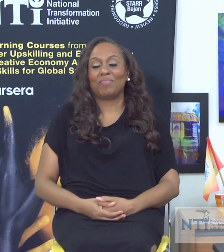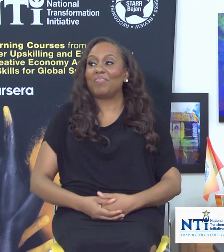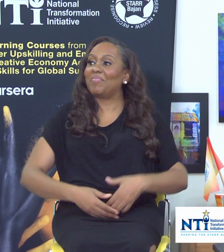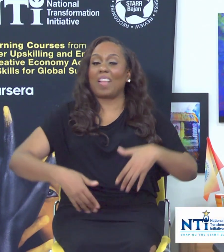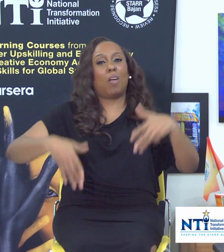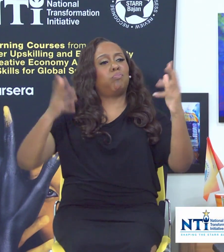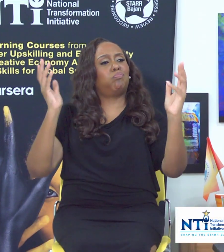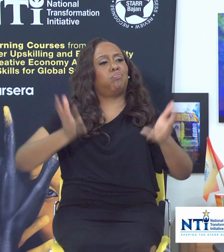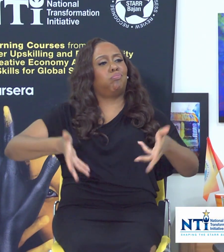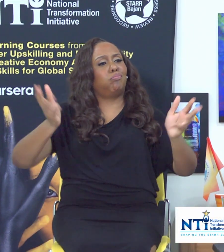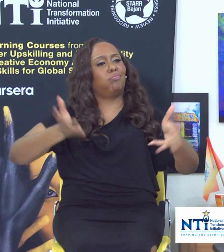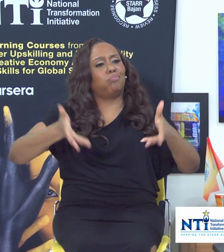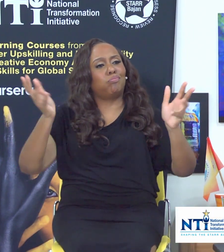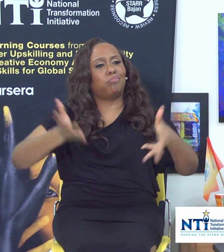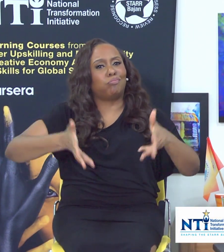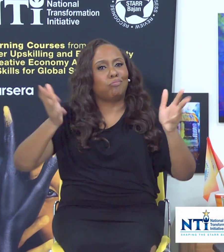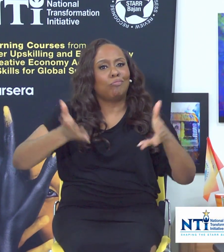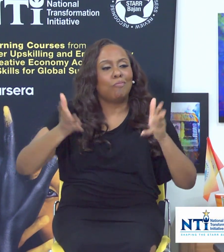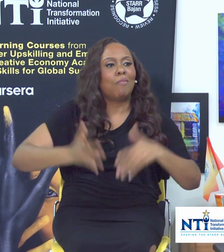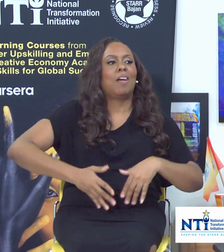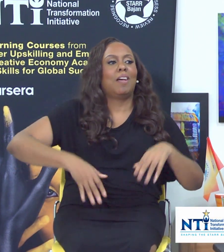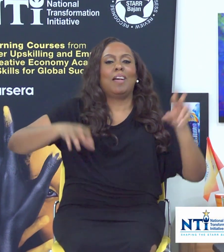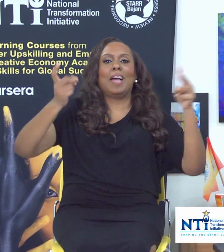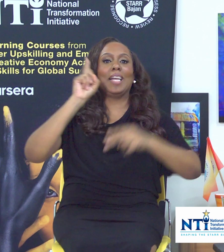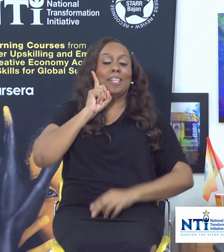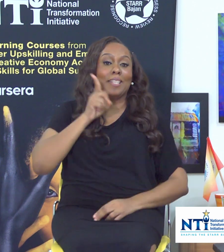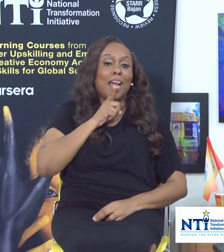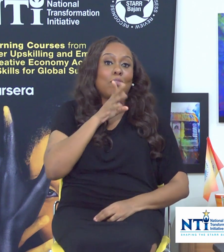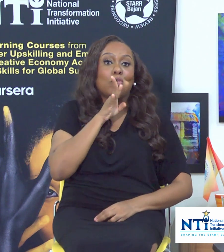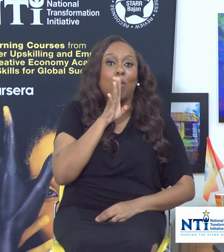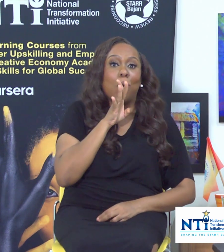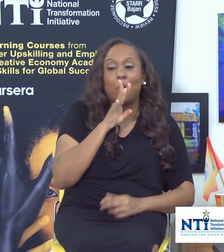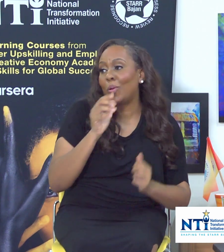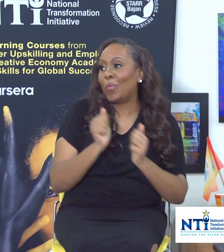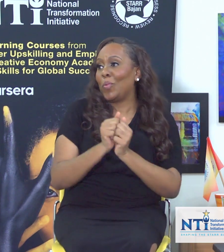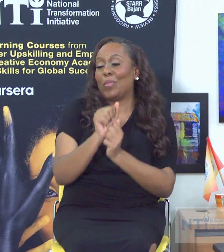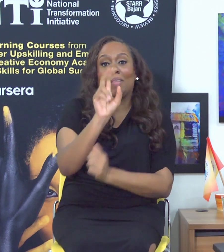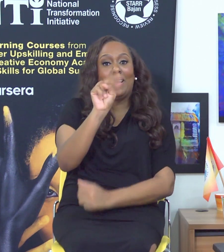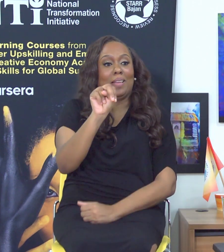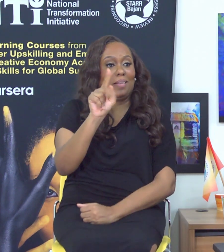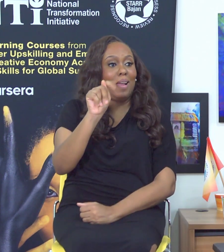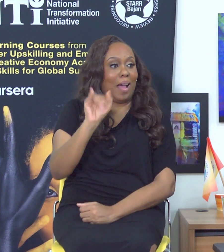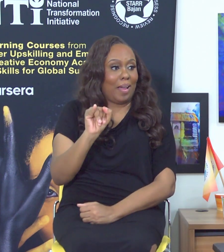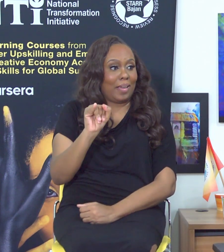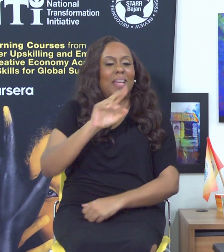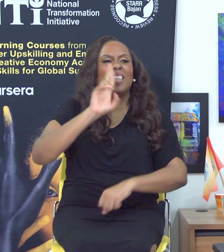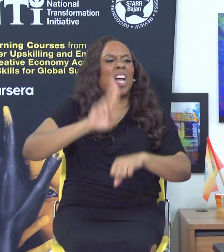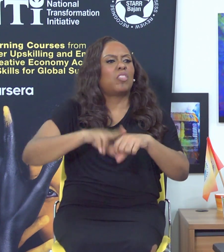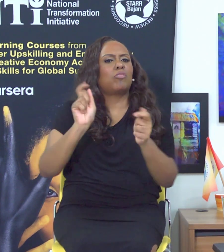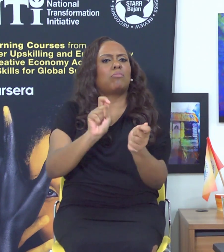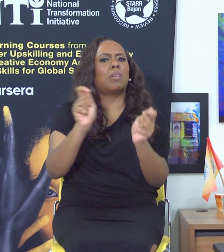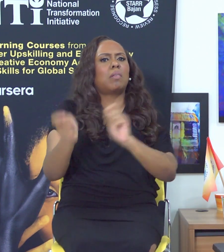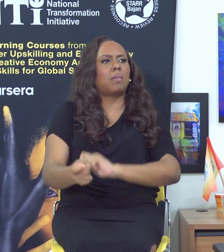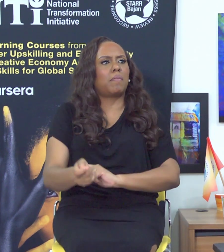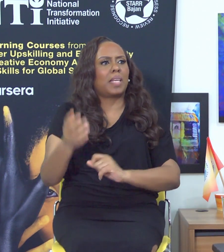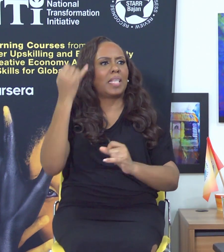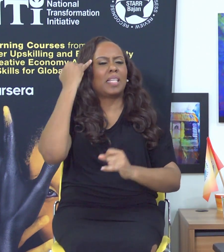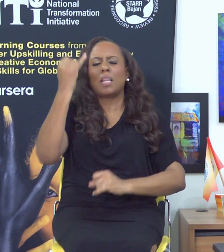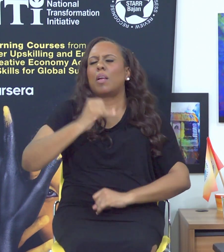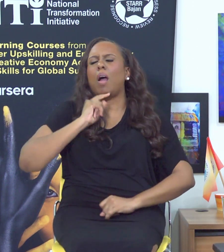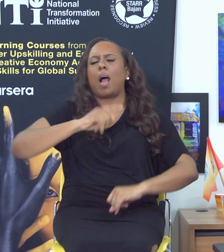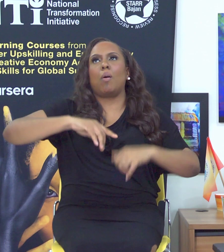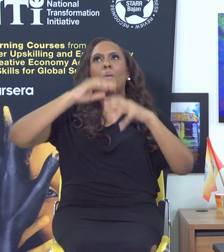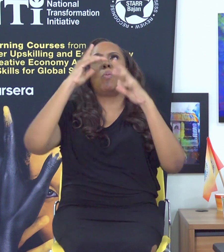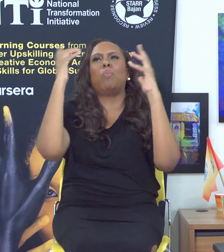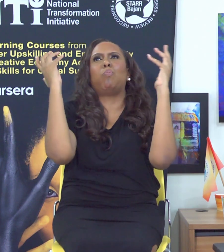a conversation, guys. Deaf Talks with the NTI, the National Transformation Initiative, and it's been fascinating